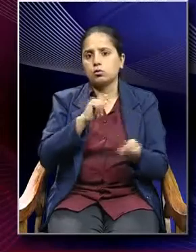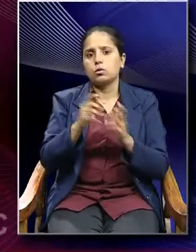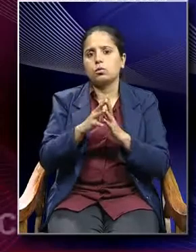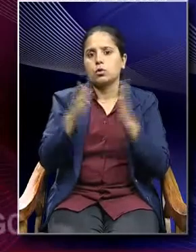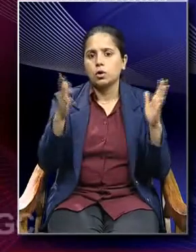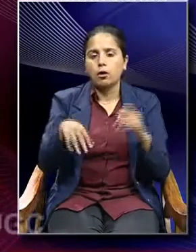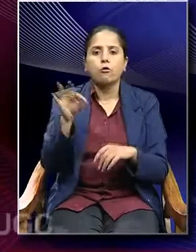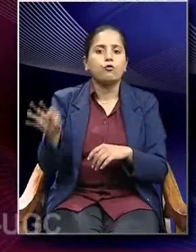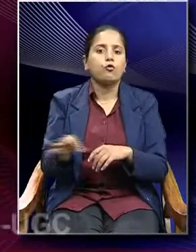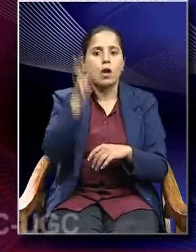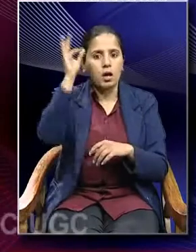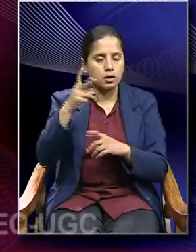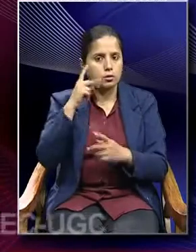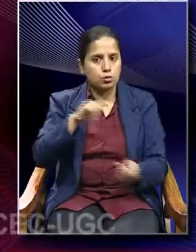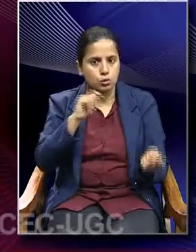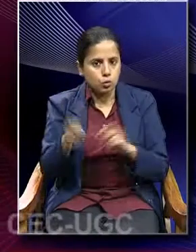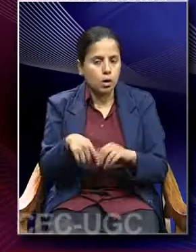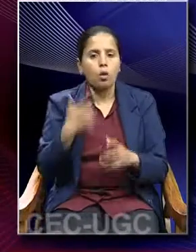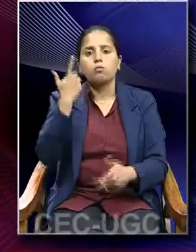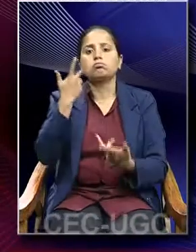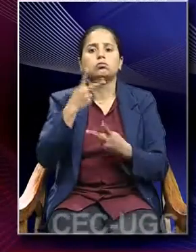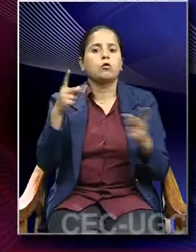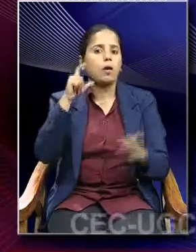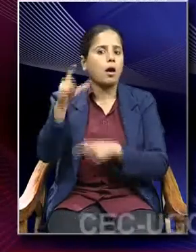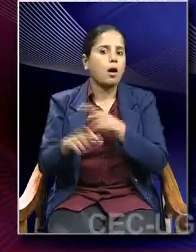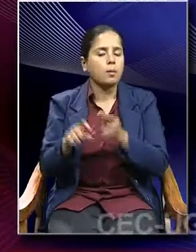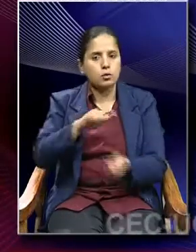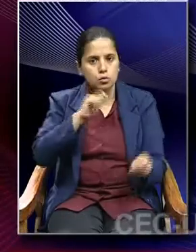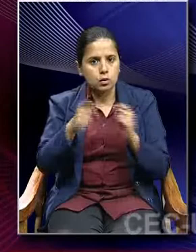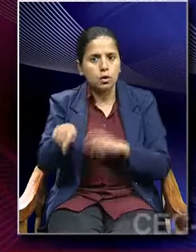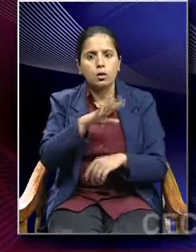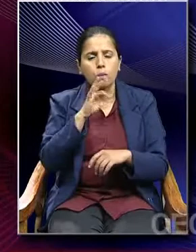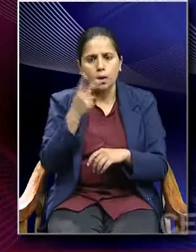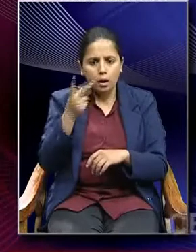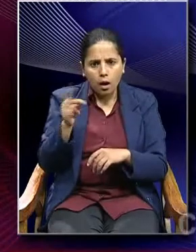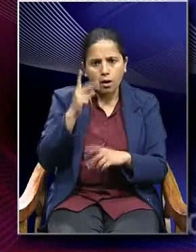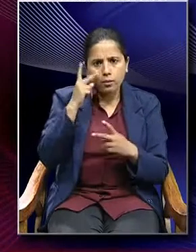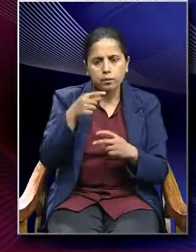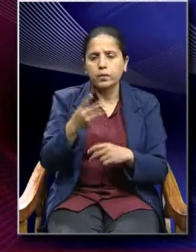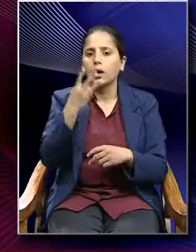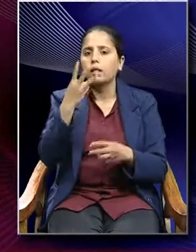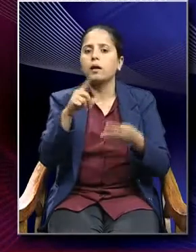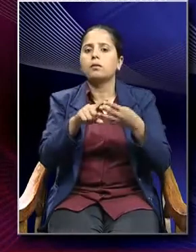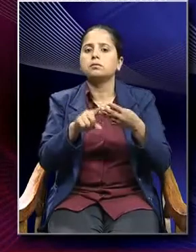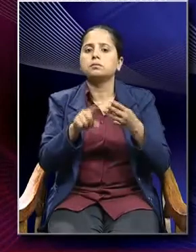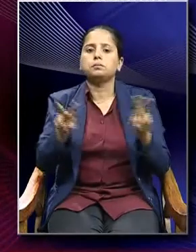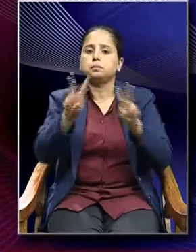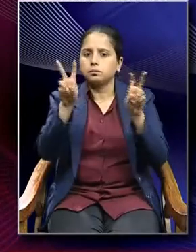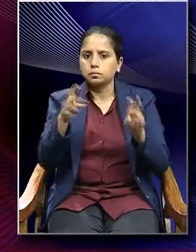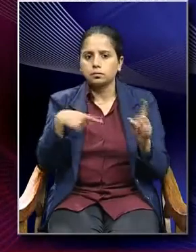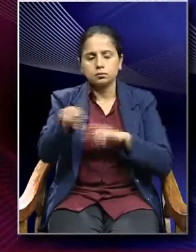French Revolution, the Industrial Revolution, and the Reformation. So these are the three contexts within which we